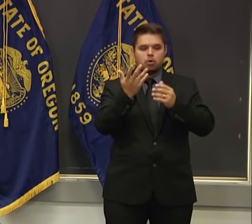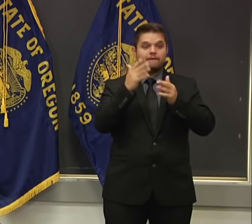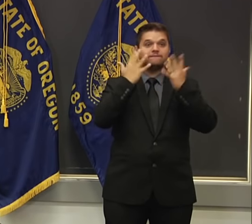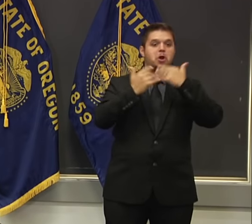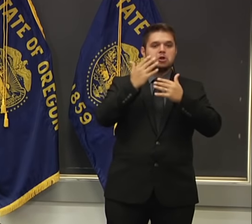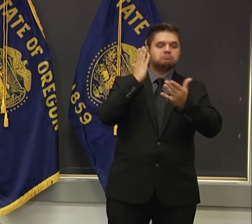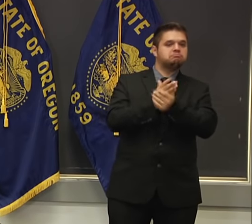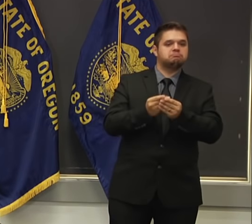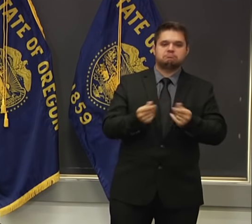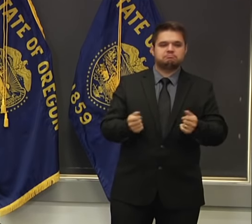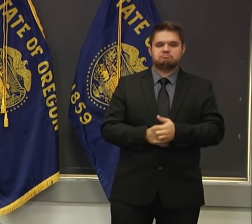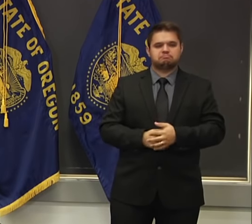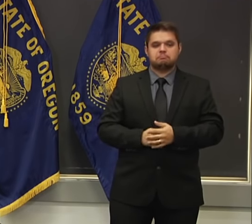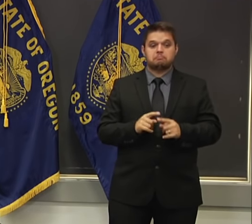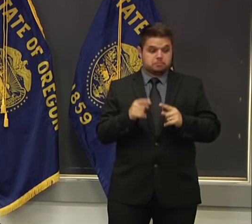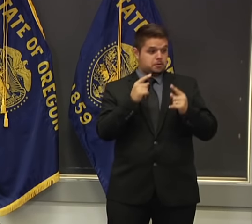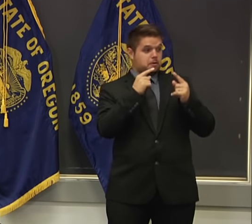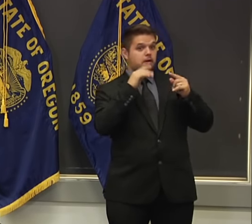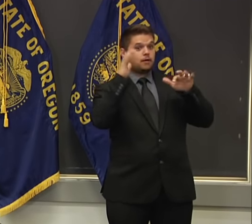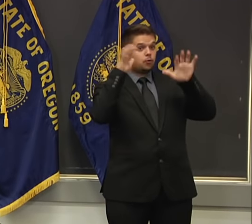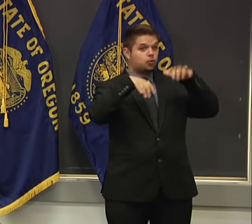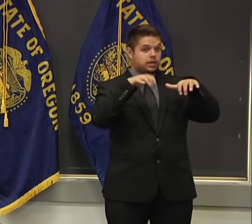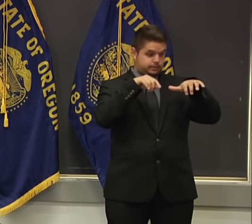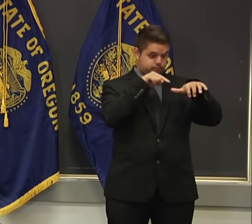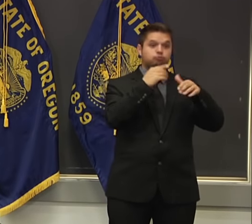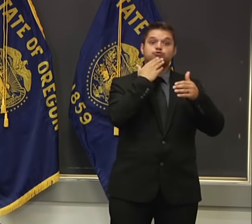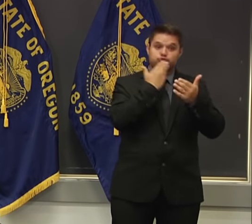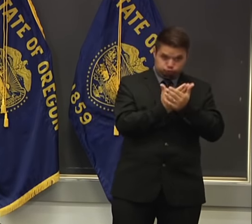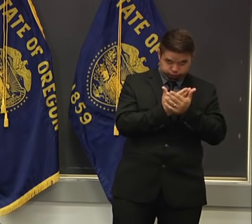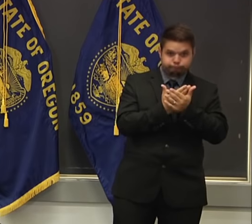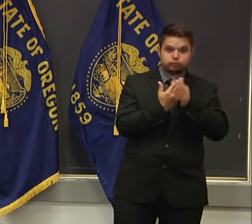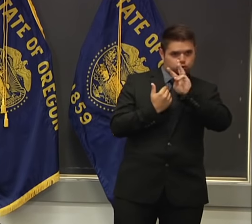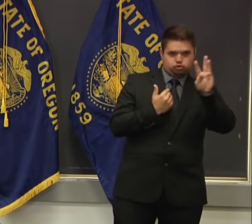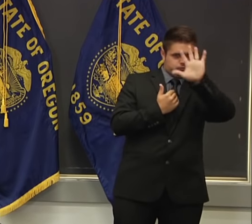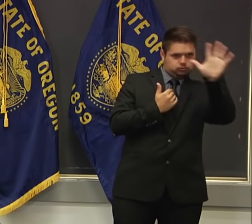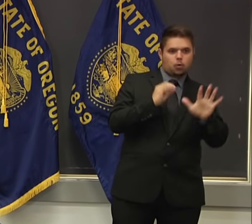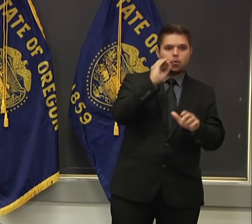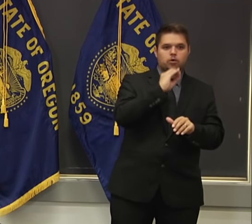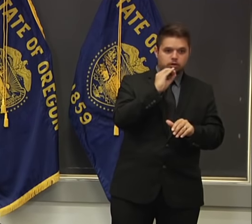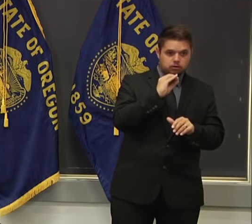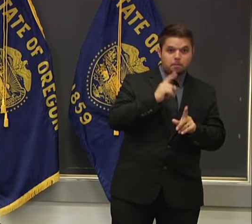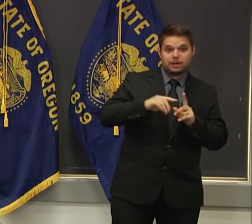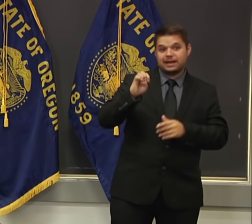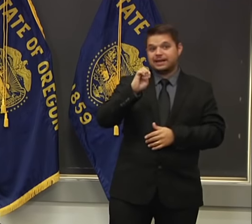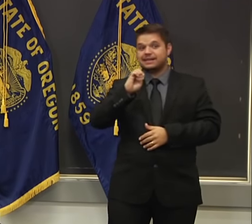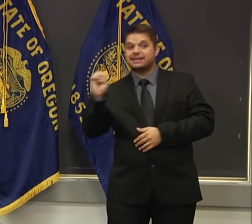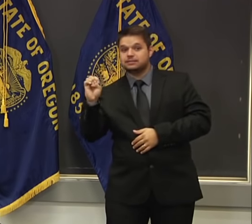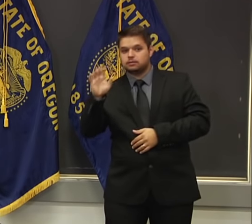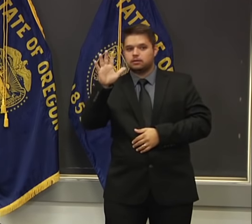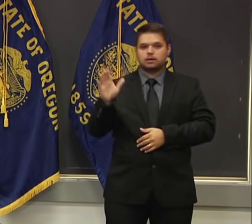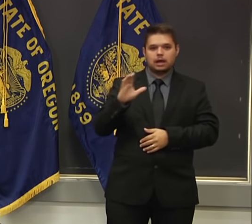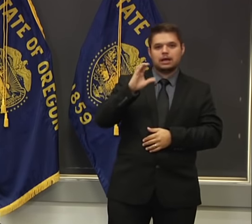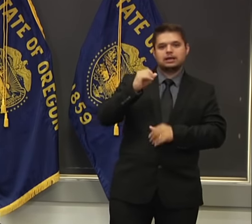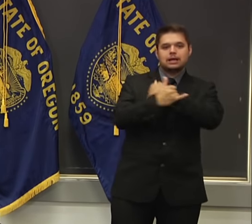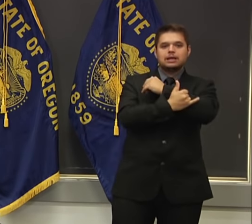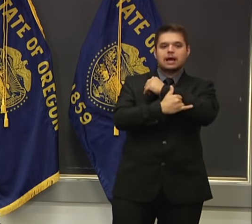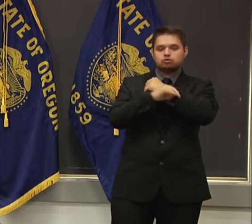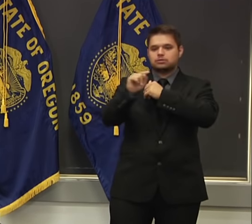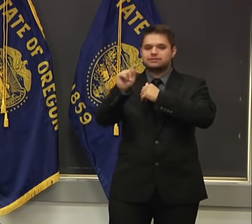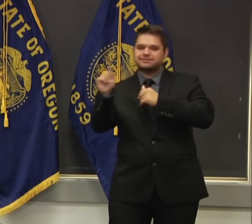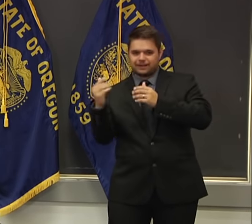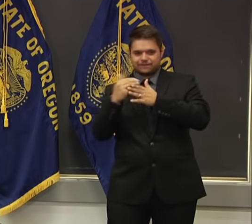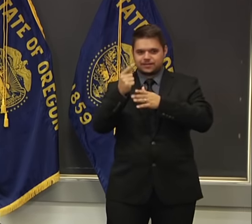picture may be far eastern Oregon, where Baker, Malheur, and Harney counties may have lingering smoke, though improving to less